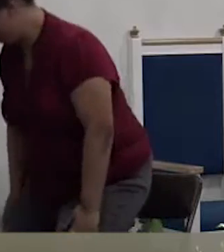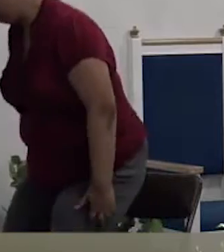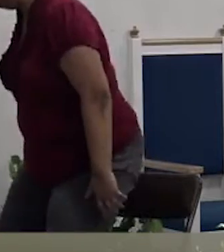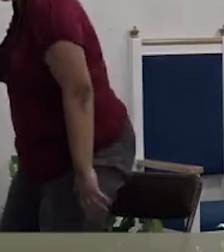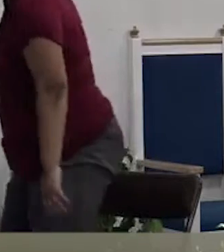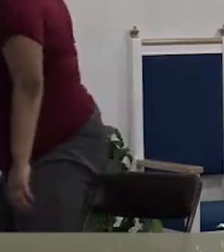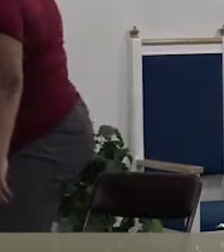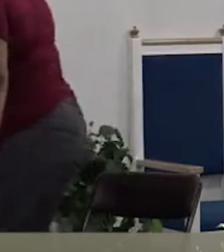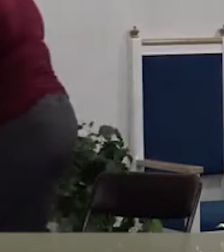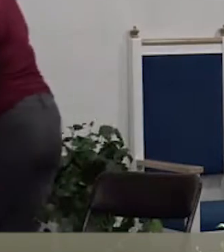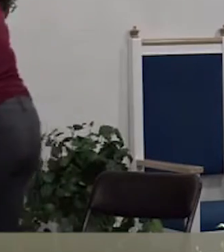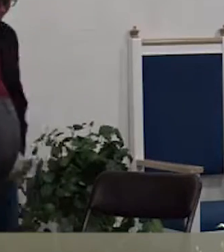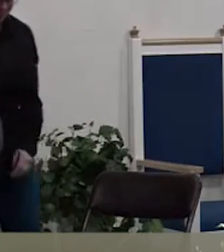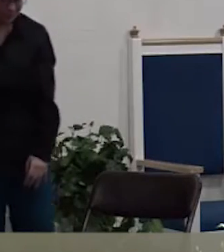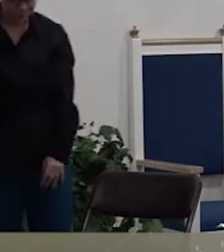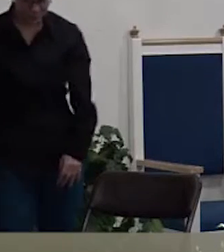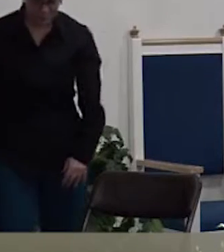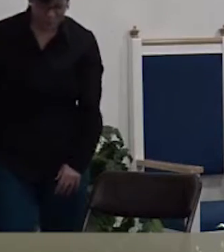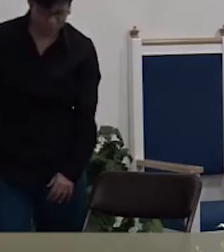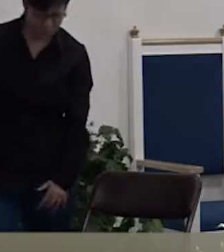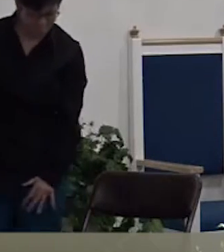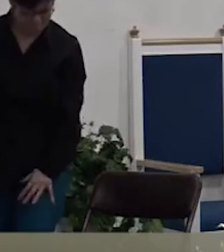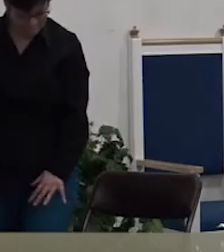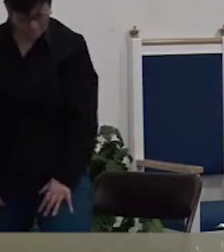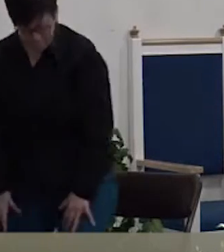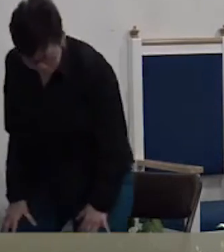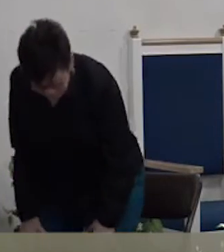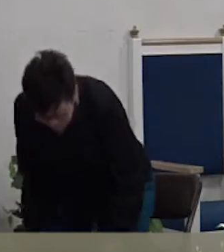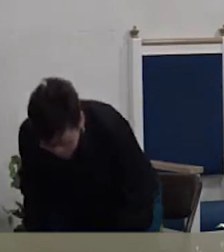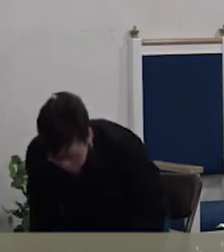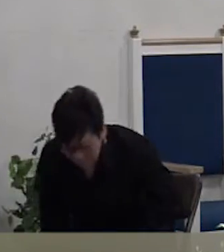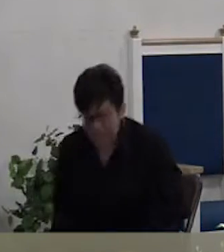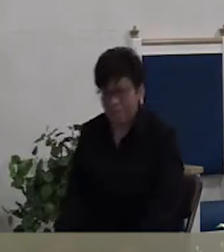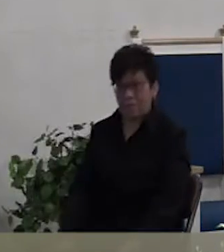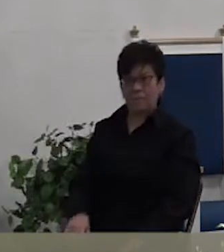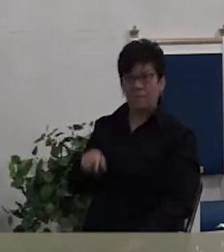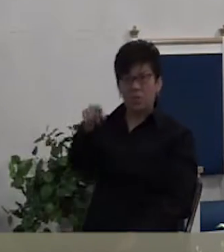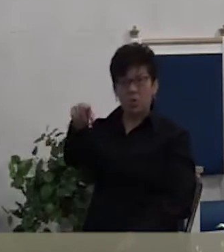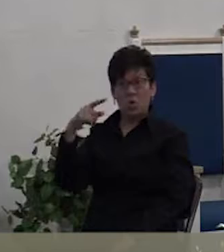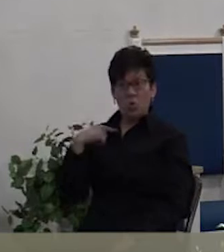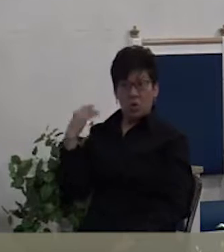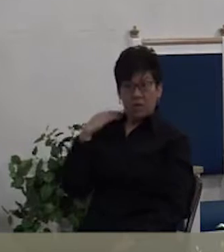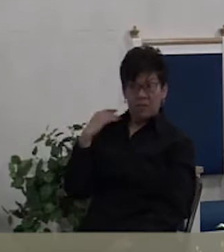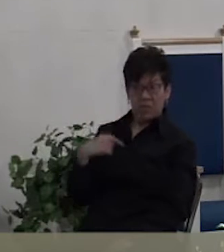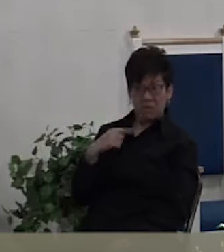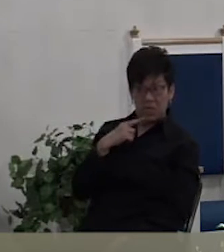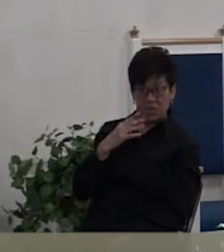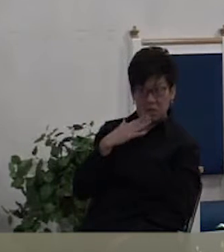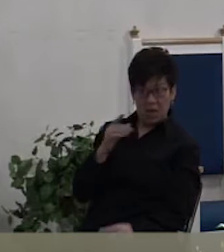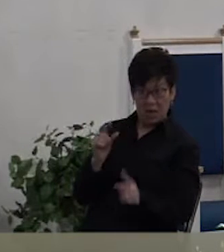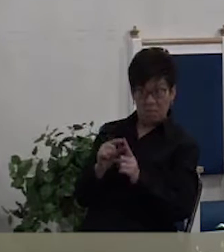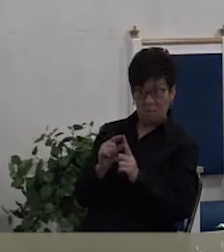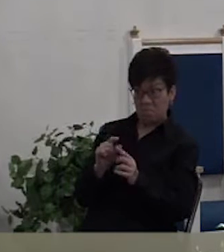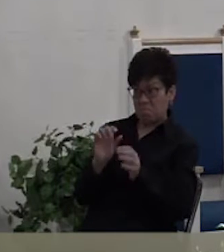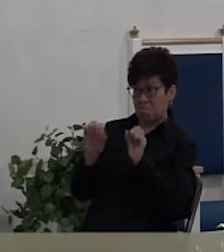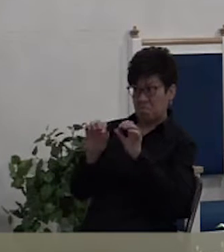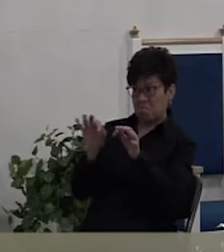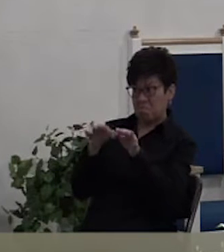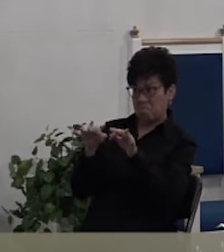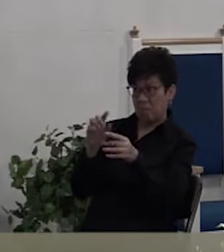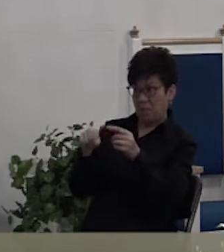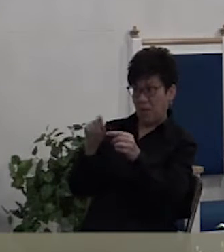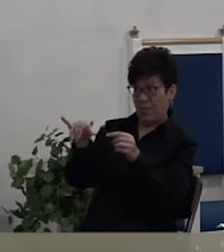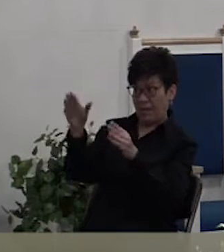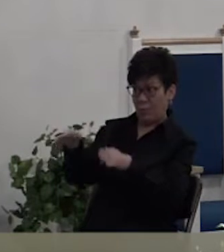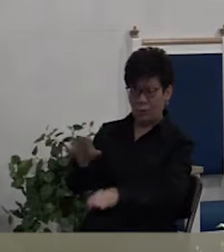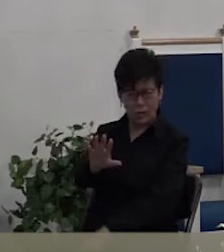You're not going to get me to badmouth God's people. I don't care if they're not living right. I'm